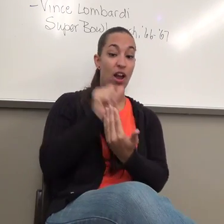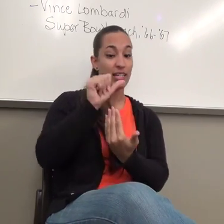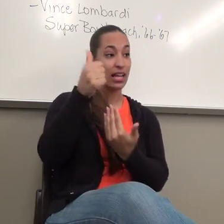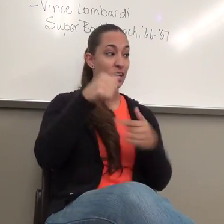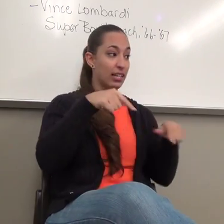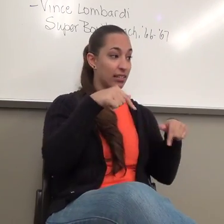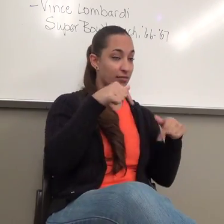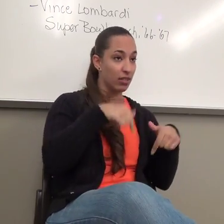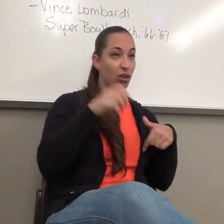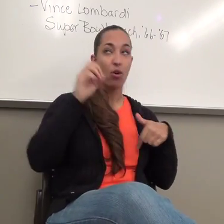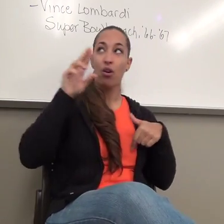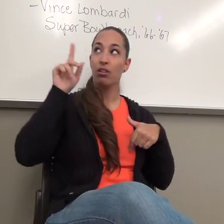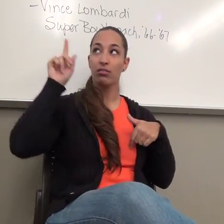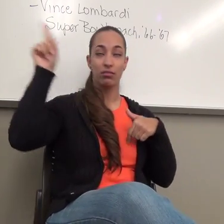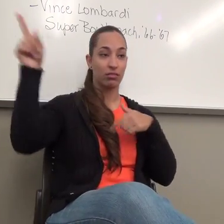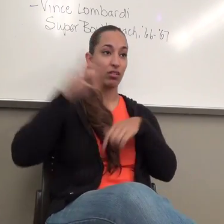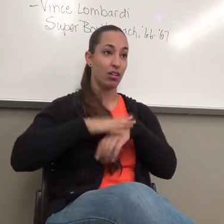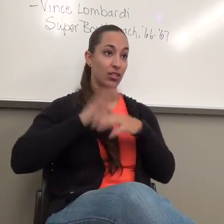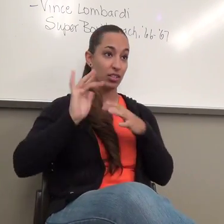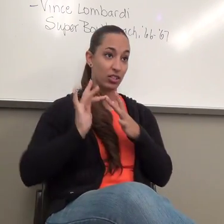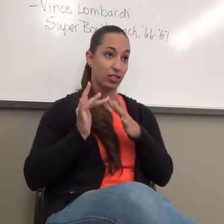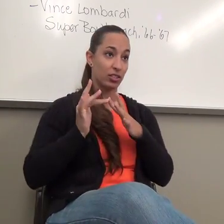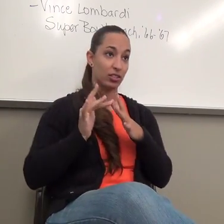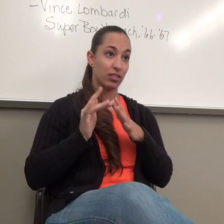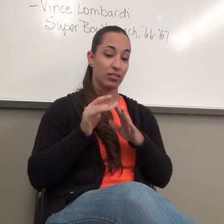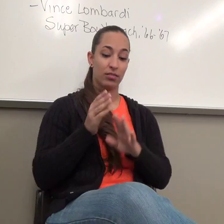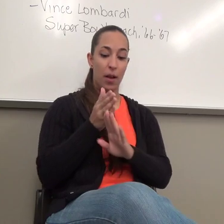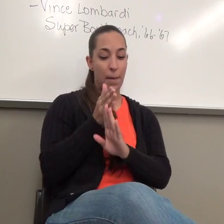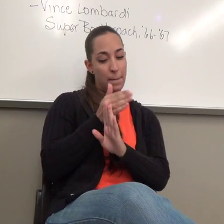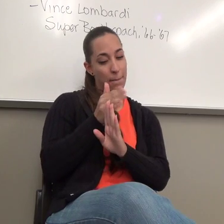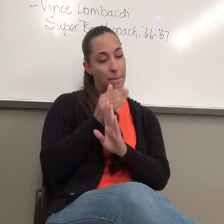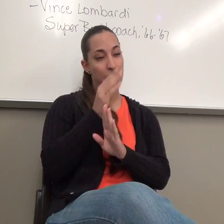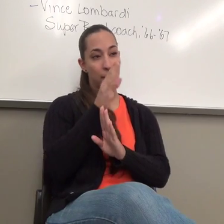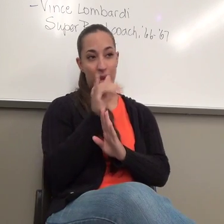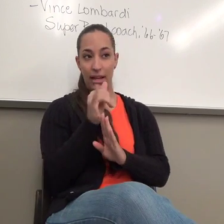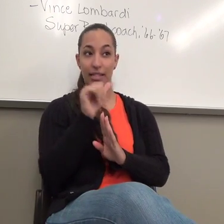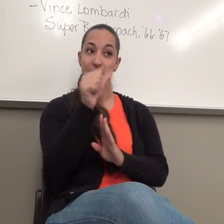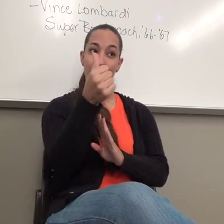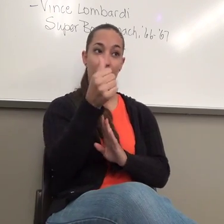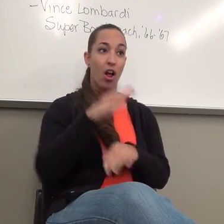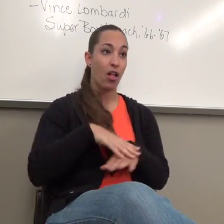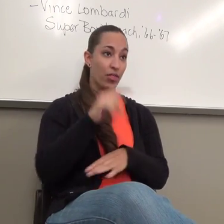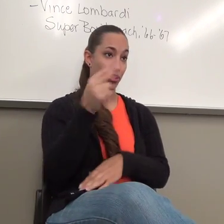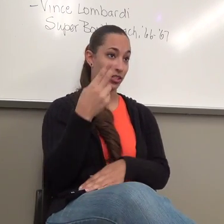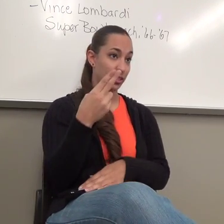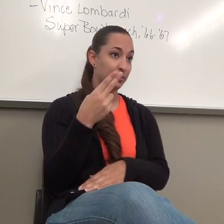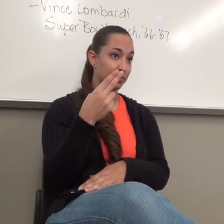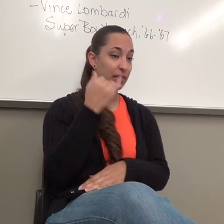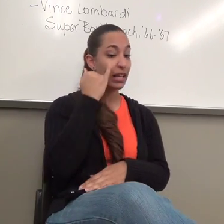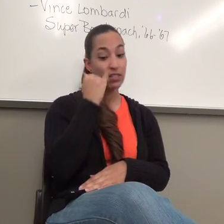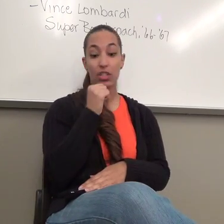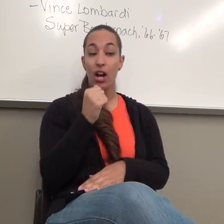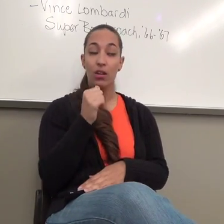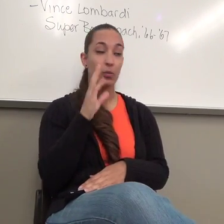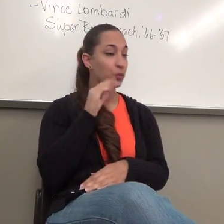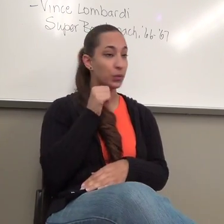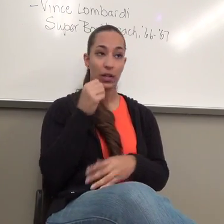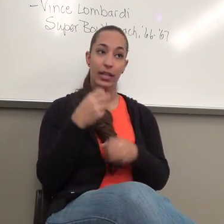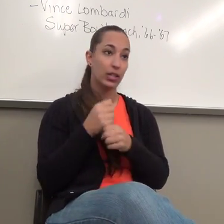it's not, you're not going to get credit for it. Okay? What does that mean to my grade? That's usually what somebody asks